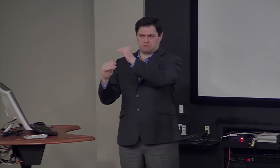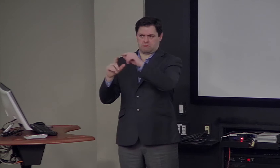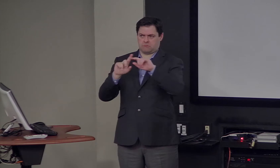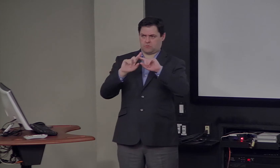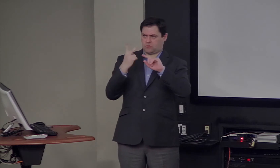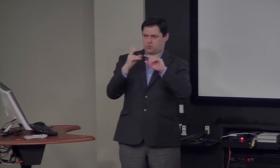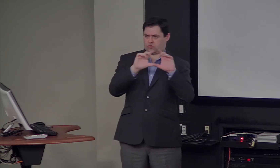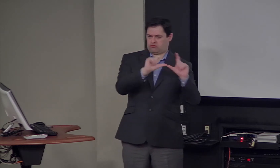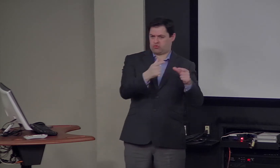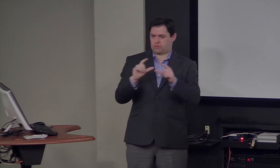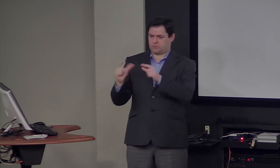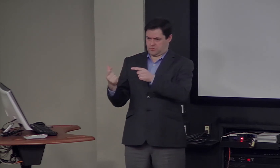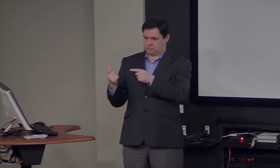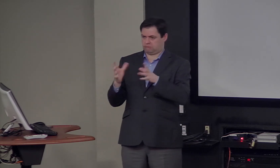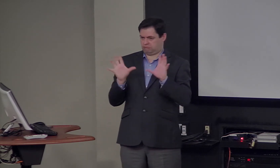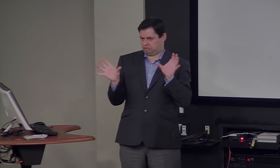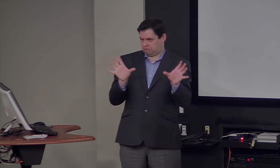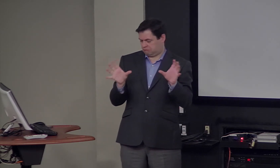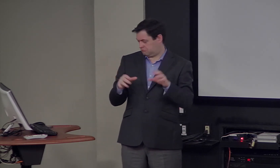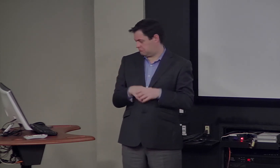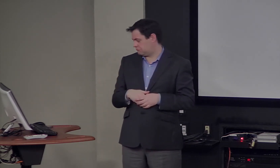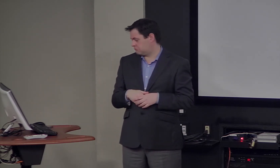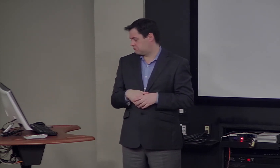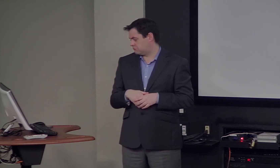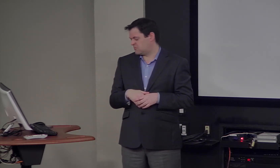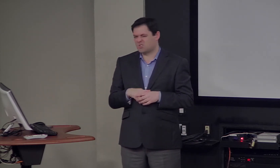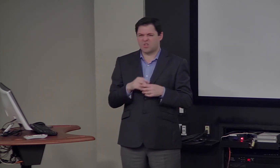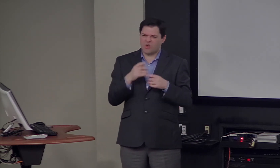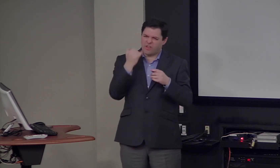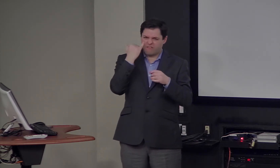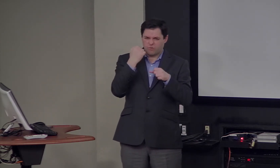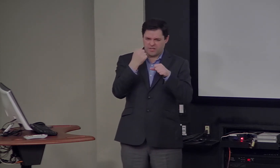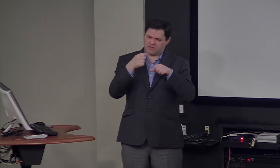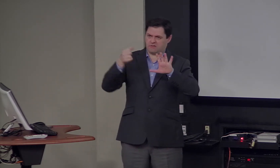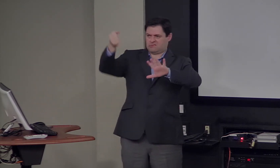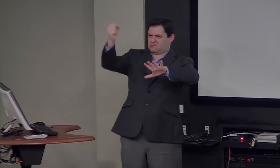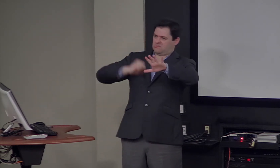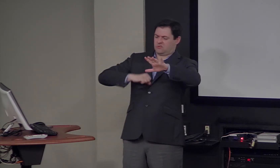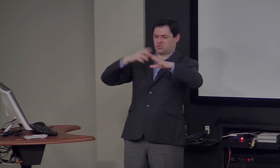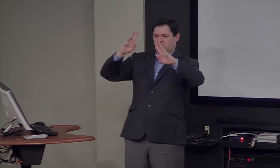There are differences between the 2 sessions and also between 2 groups.